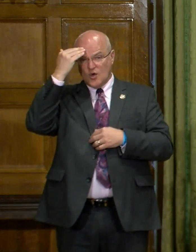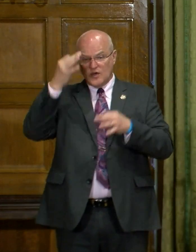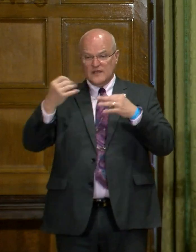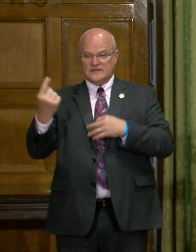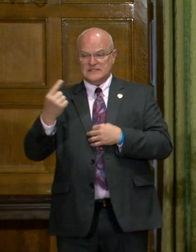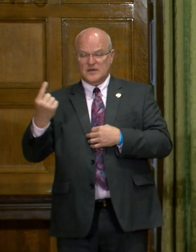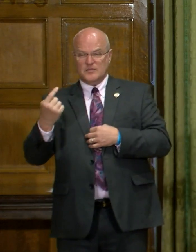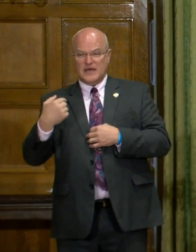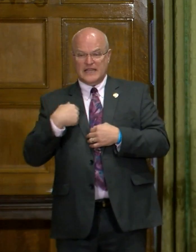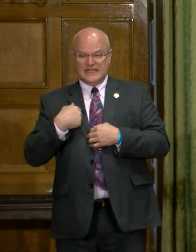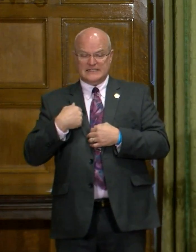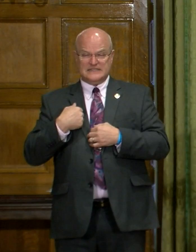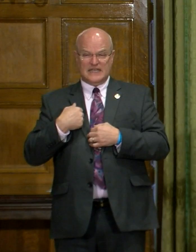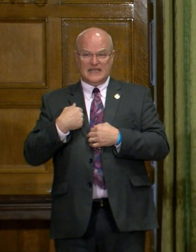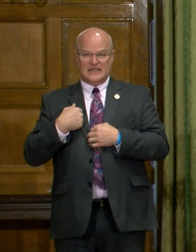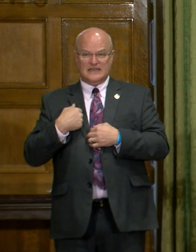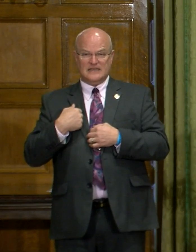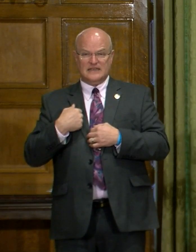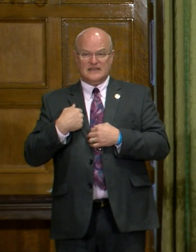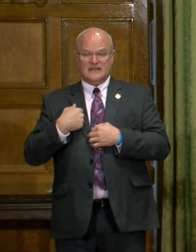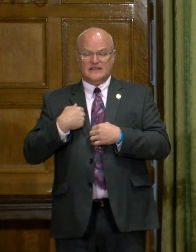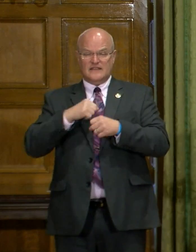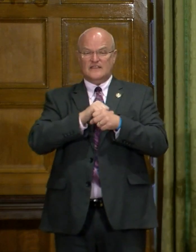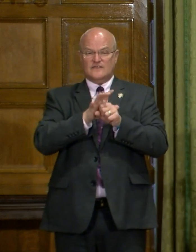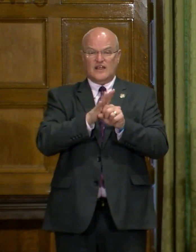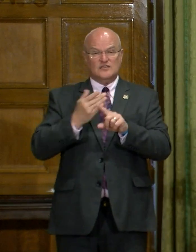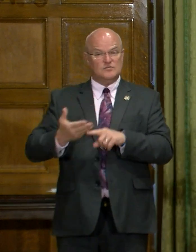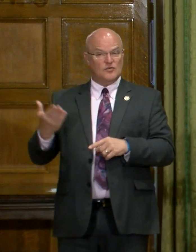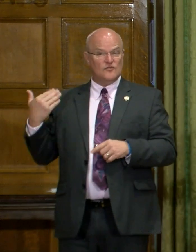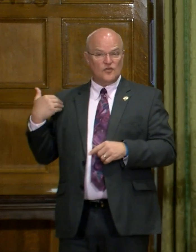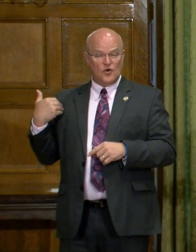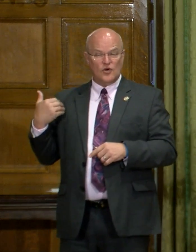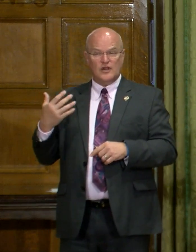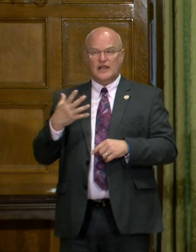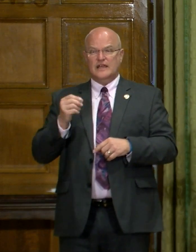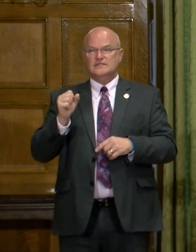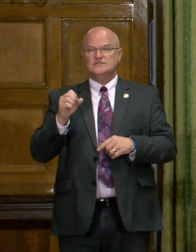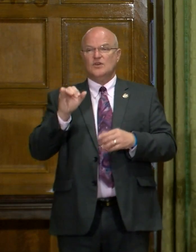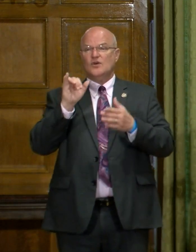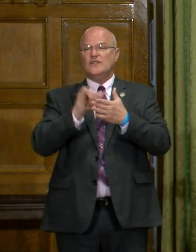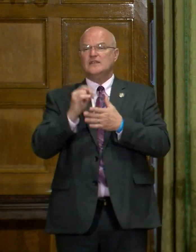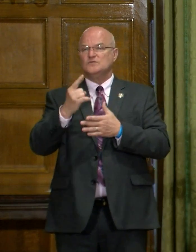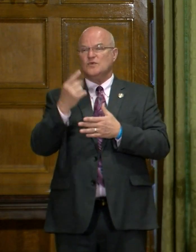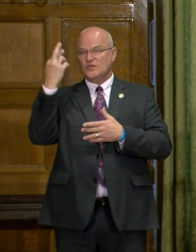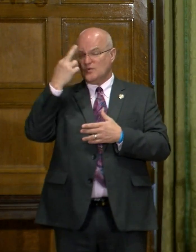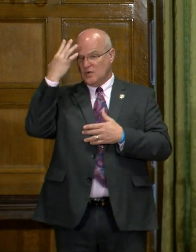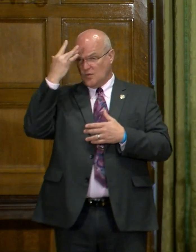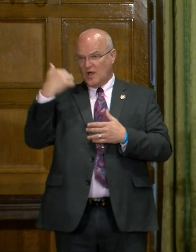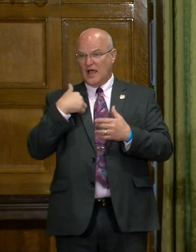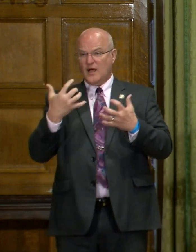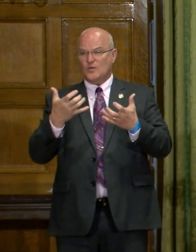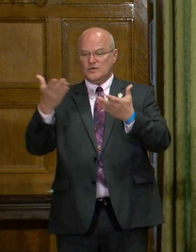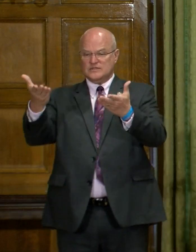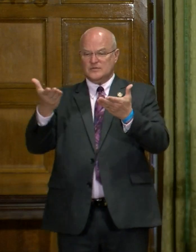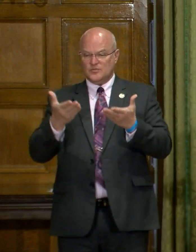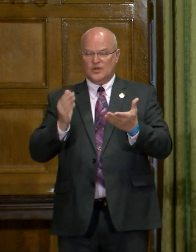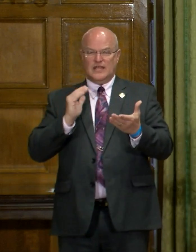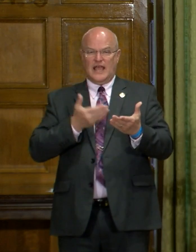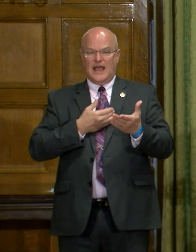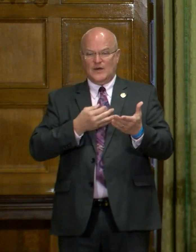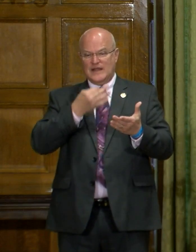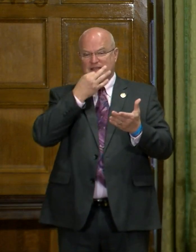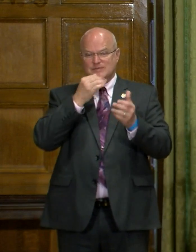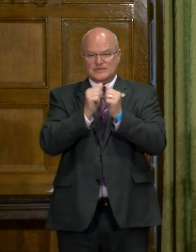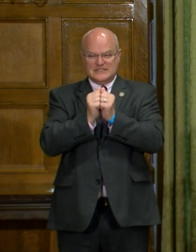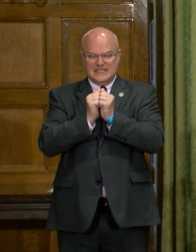whether somebody has had the virus before. And so that's one of the reasons I want to bring our